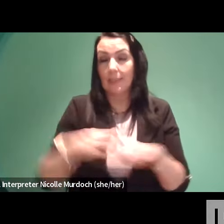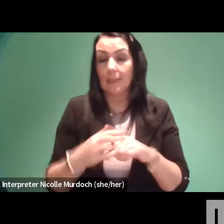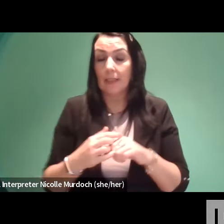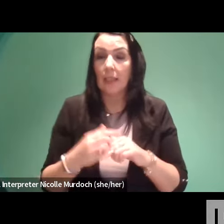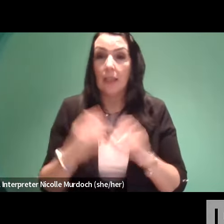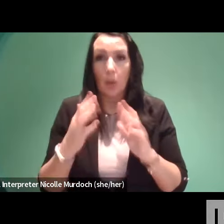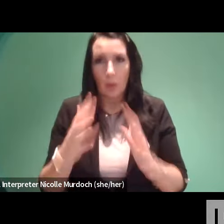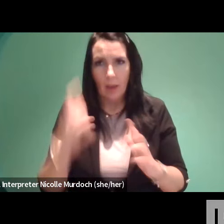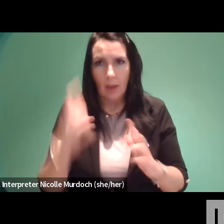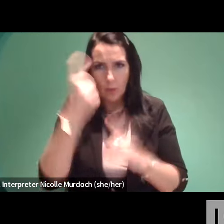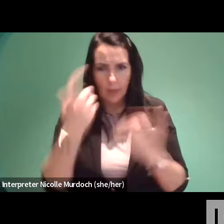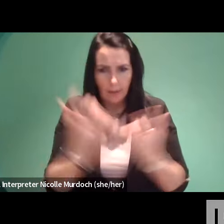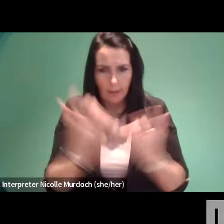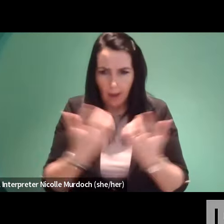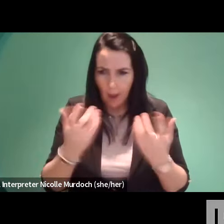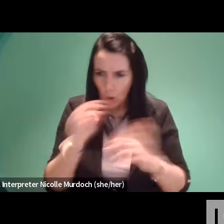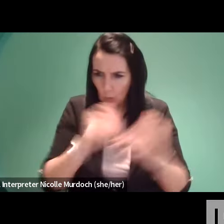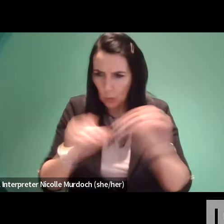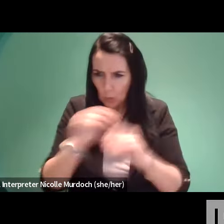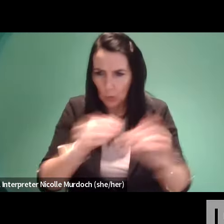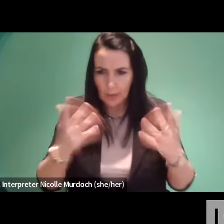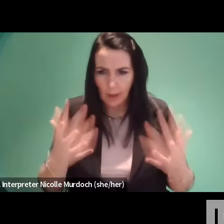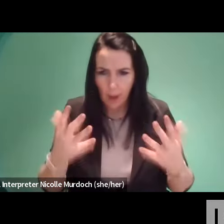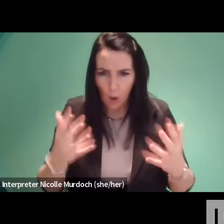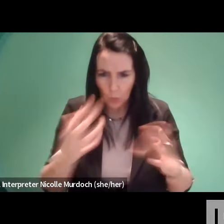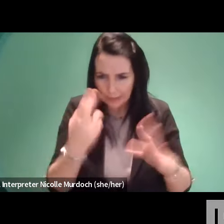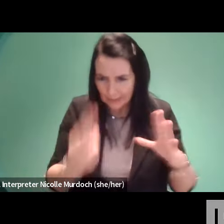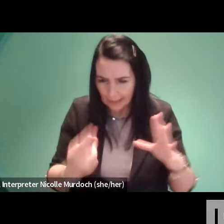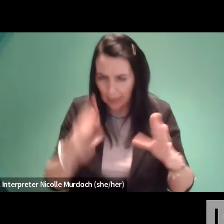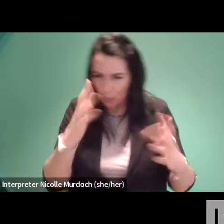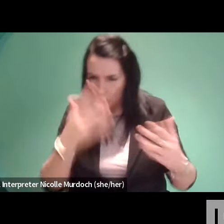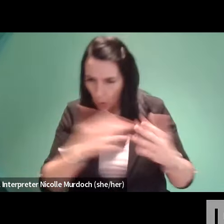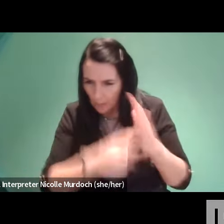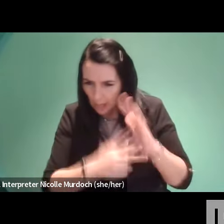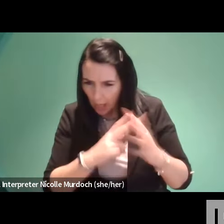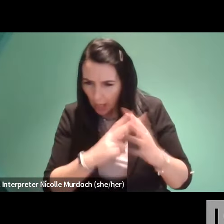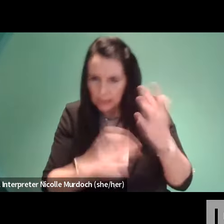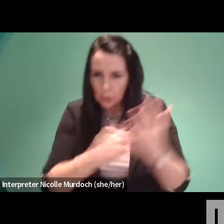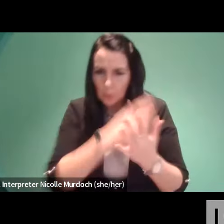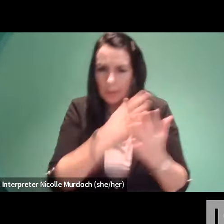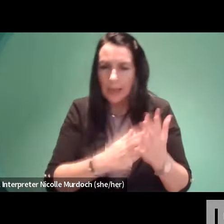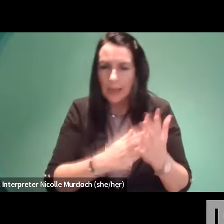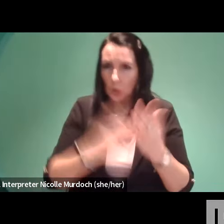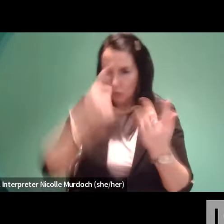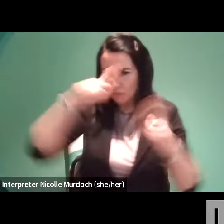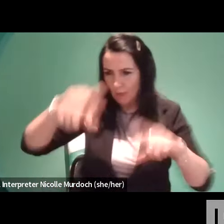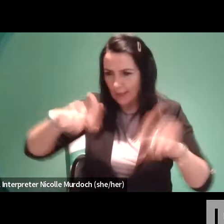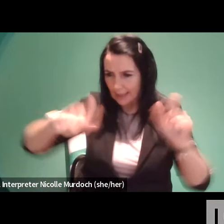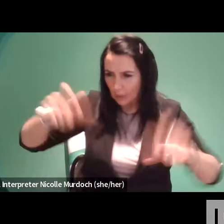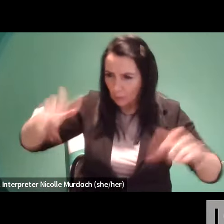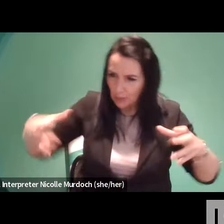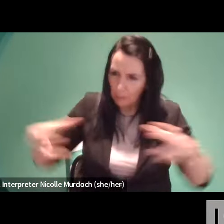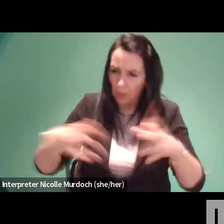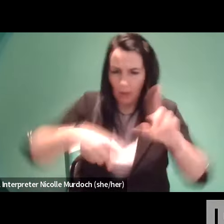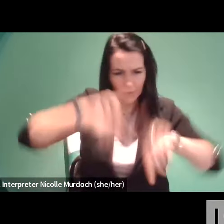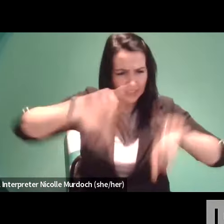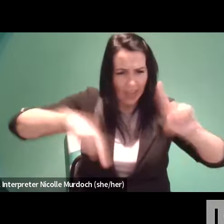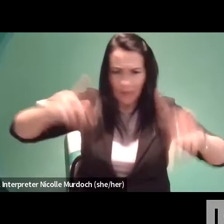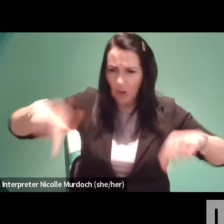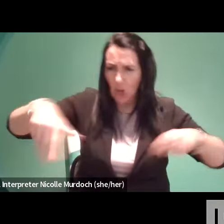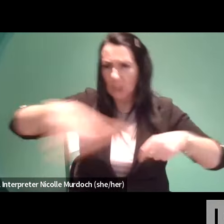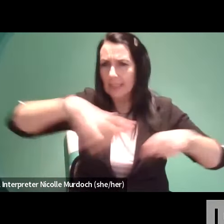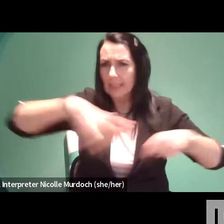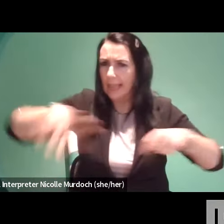really radically about how we do the design for that by bringing the residents of what is a very, very diverse estate together